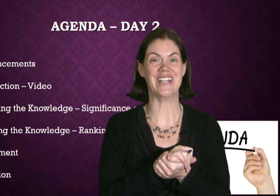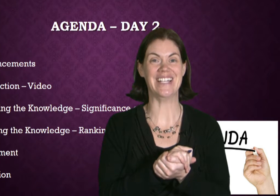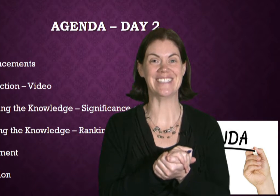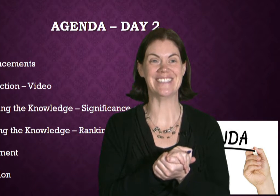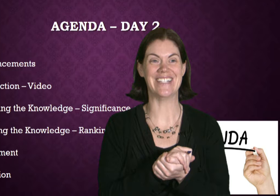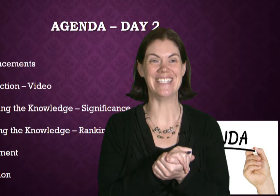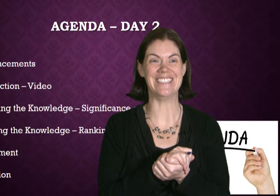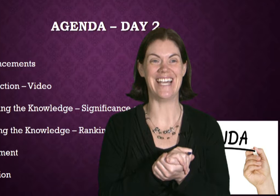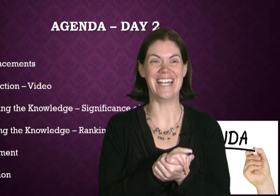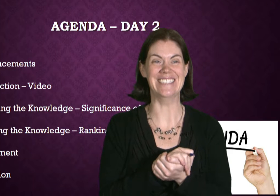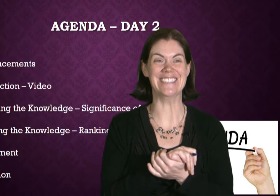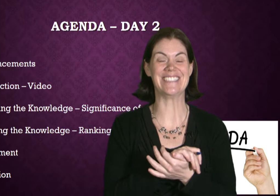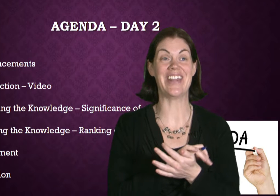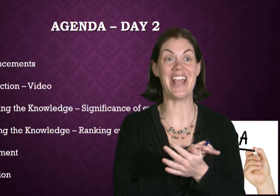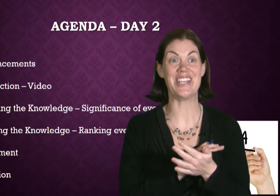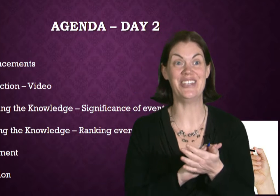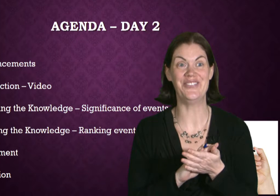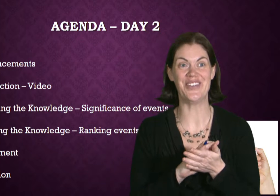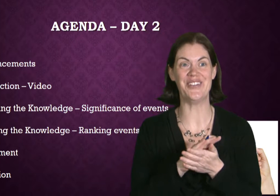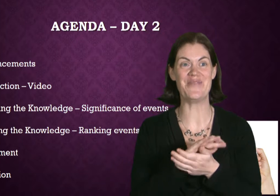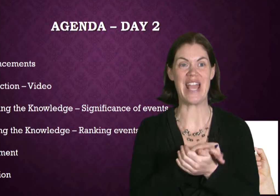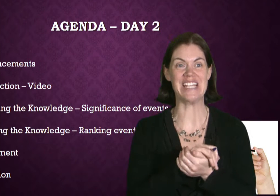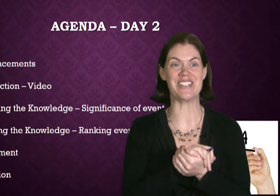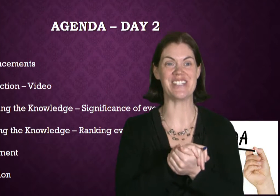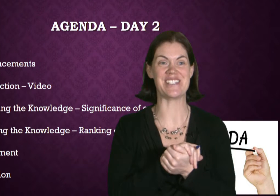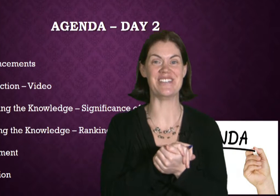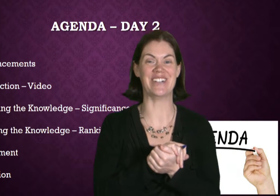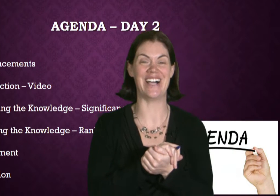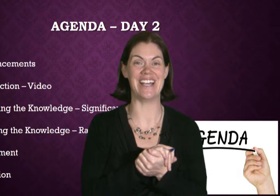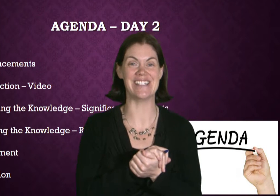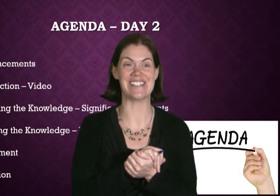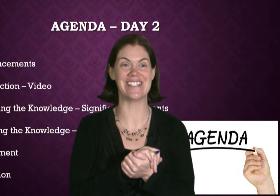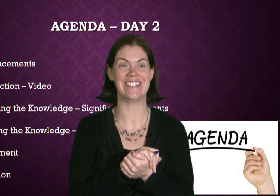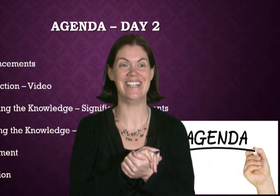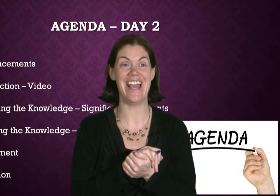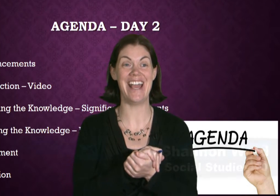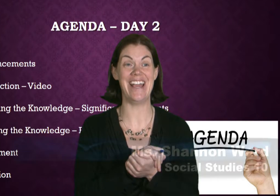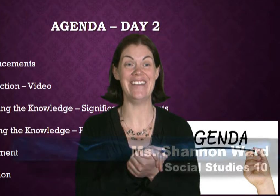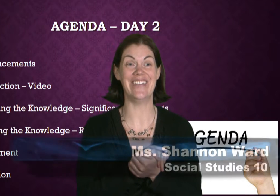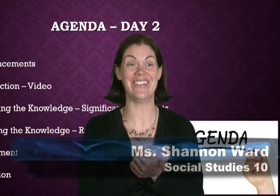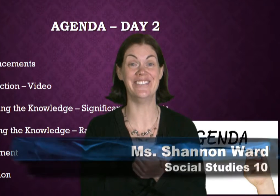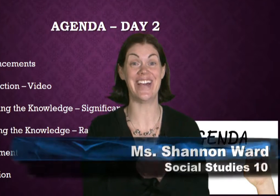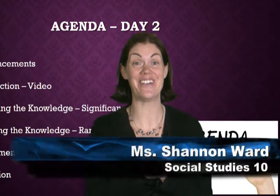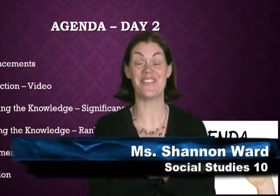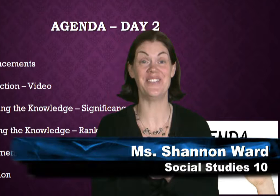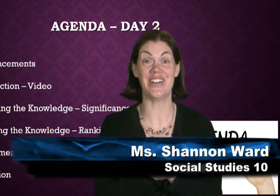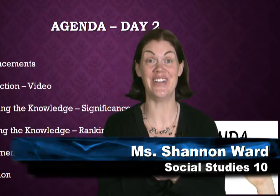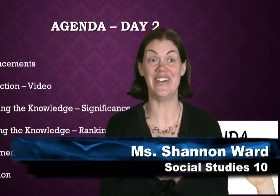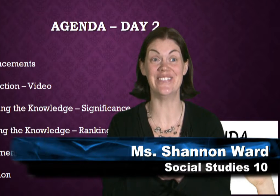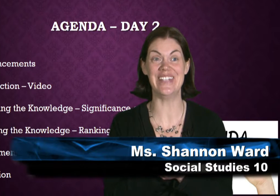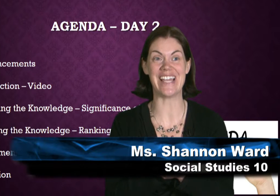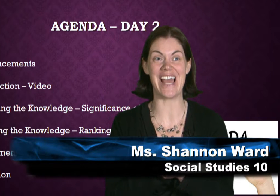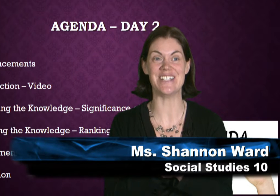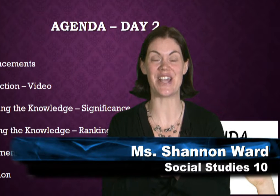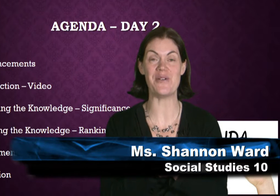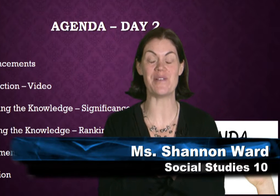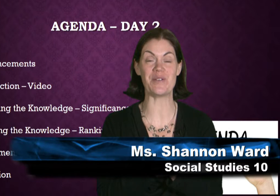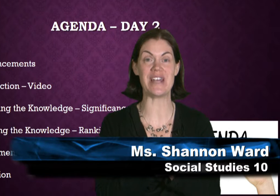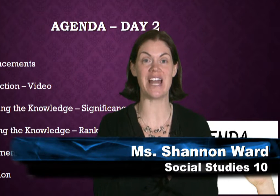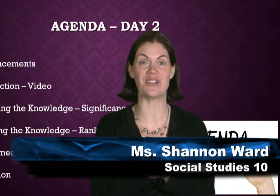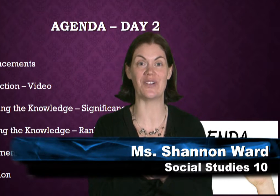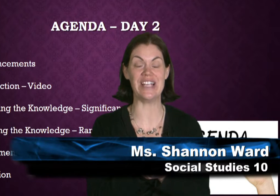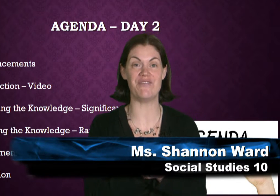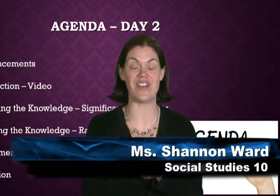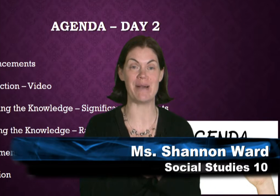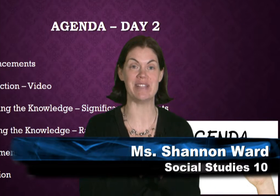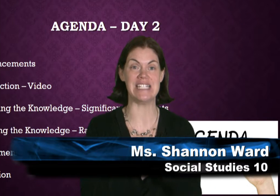Good morning, grade 10s. Thank you for your patience, you guys. Yay, welcome back from a long weekend. I hope everyone